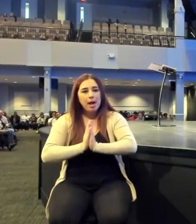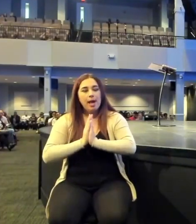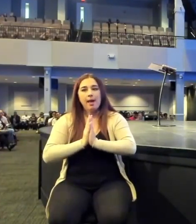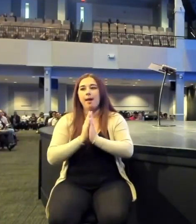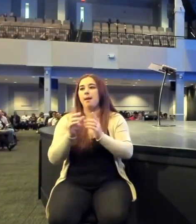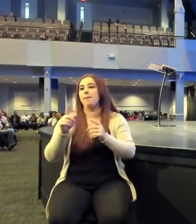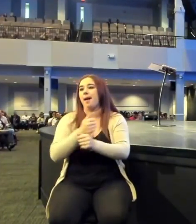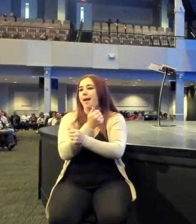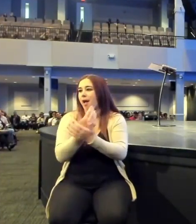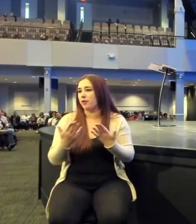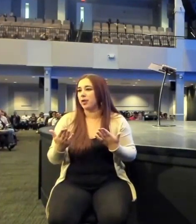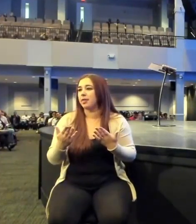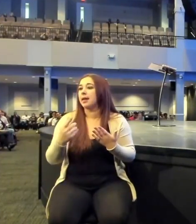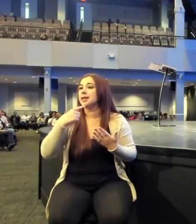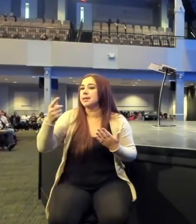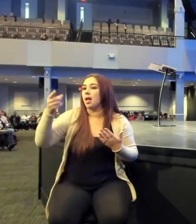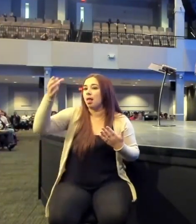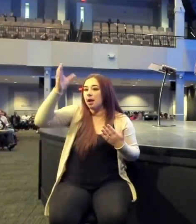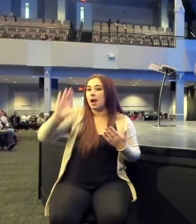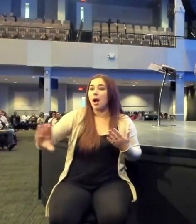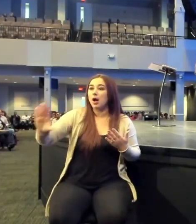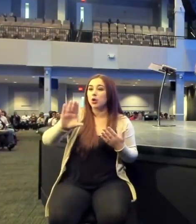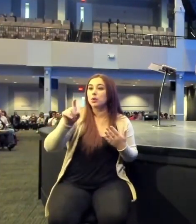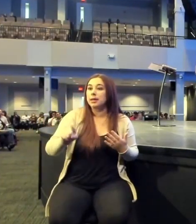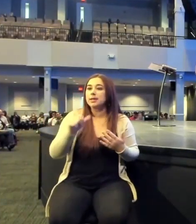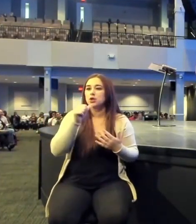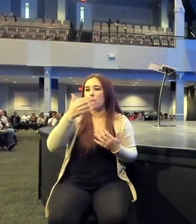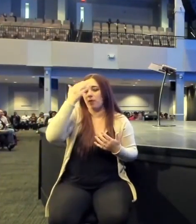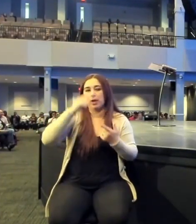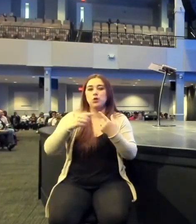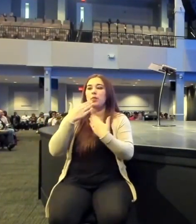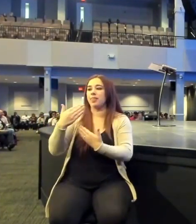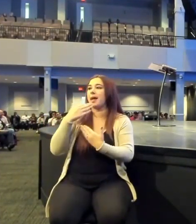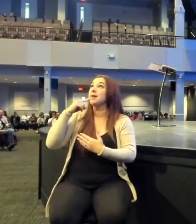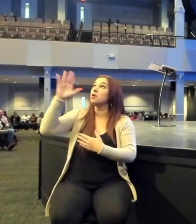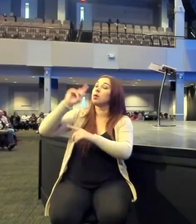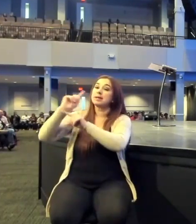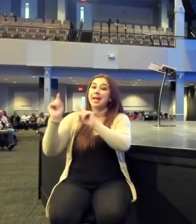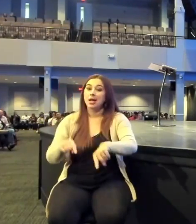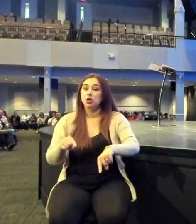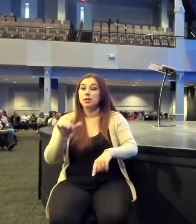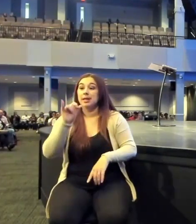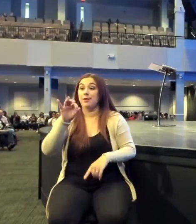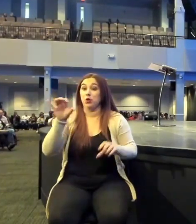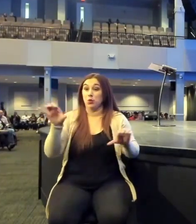about everything. Tell God your needs, and don't forget to thank him for his answers. If you